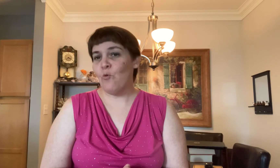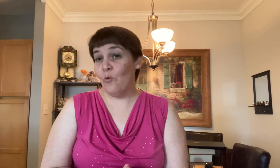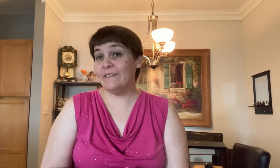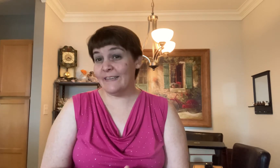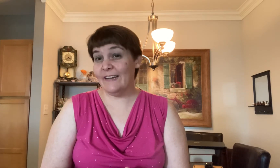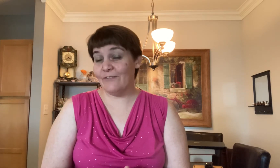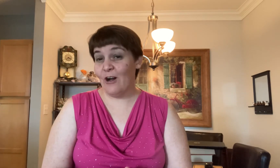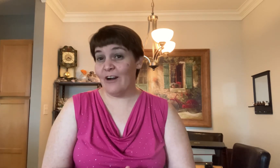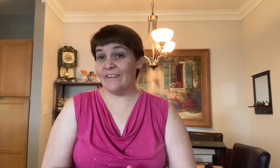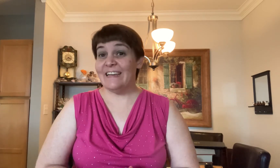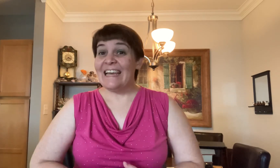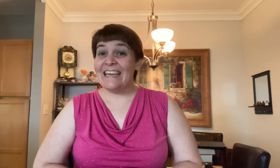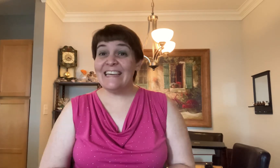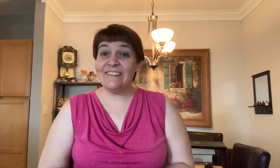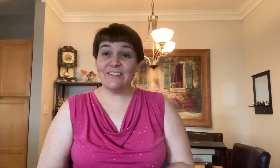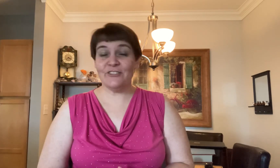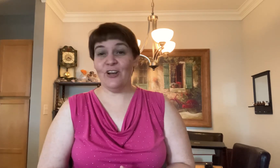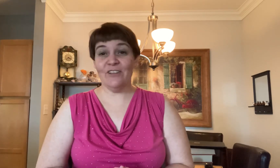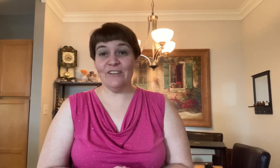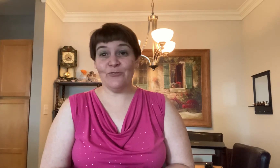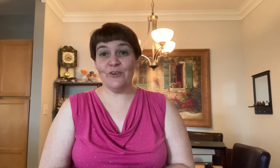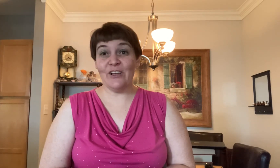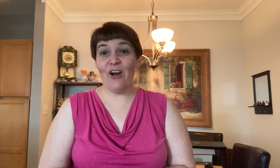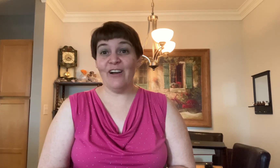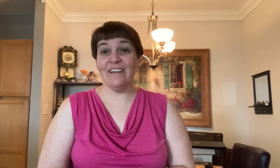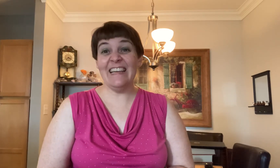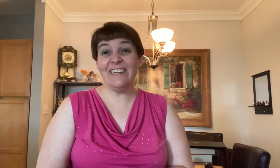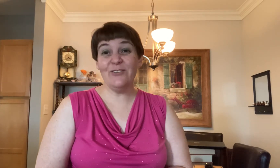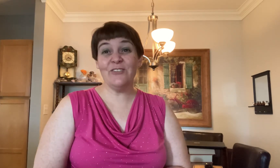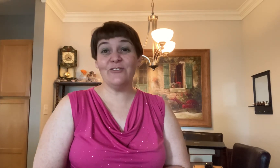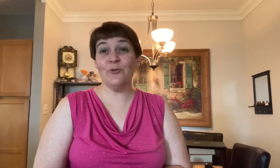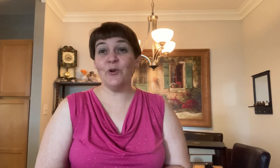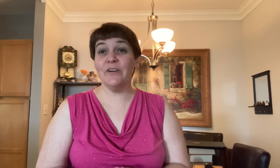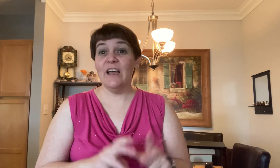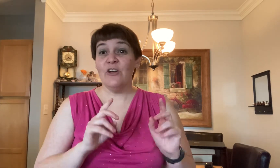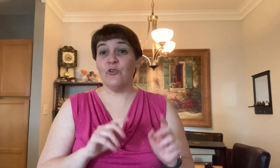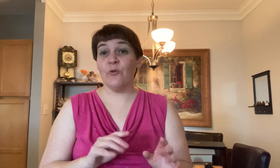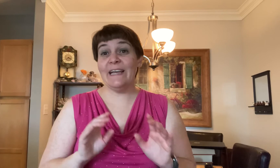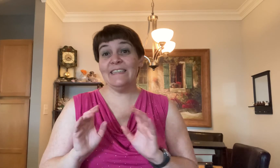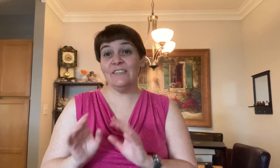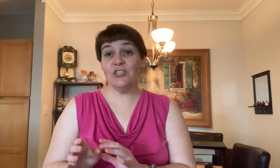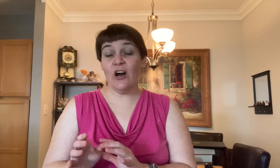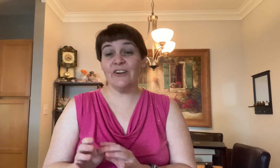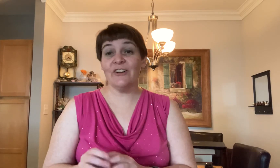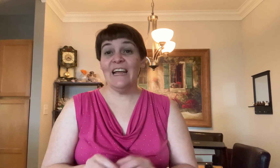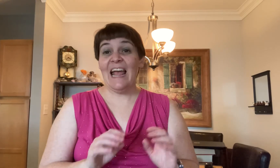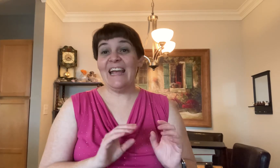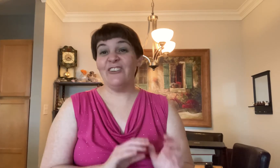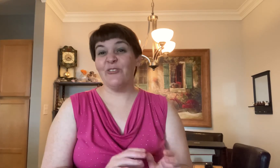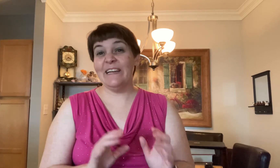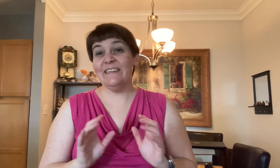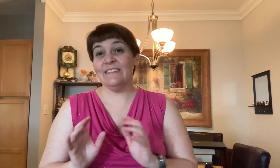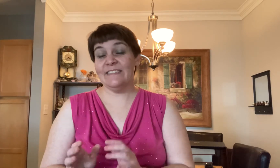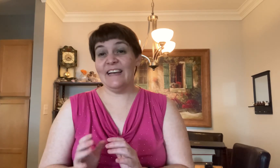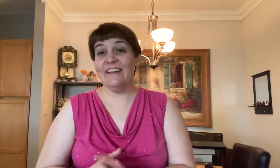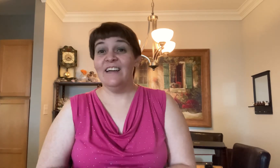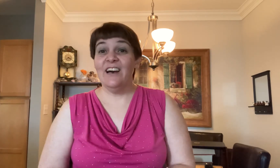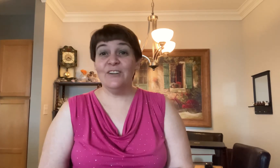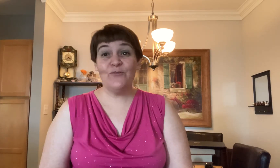one's kind of hard. In the song that's really hard, it uses the word granddaughter and grandson.